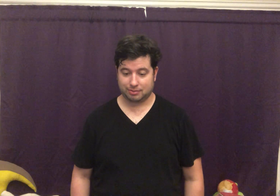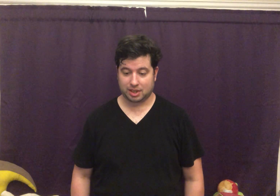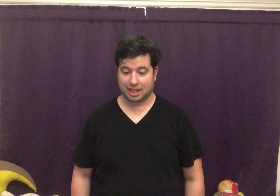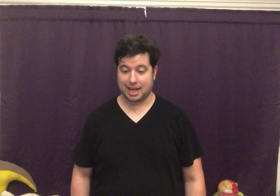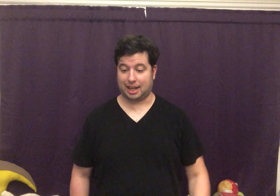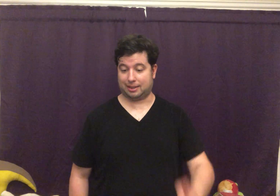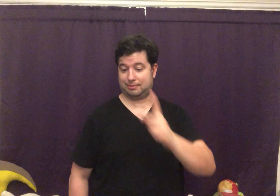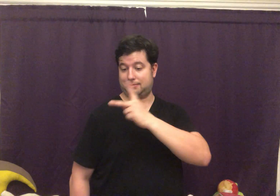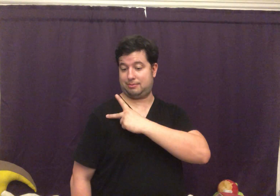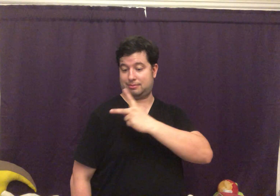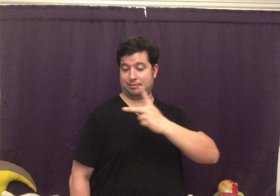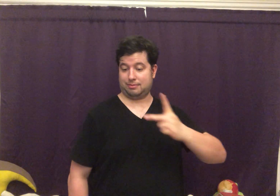King.